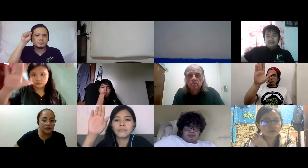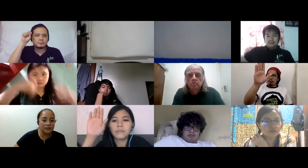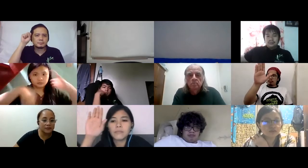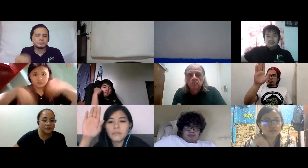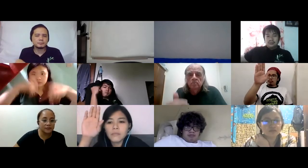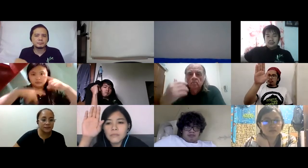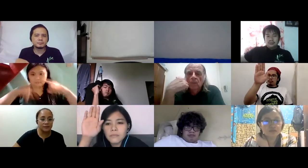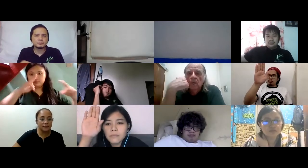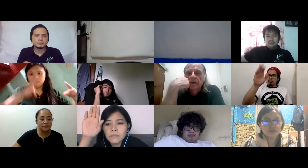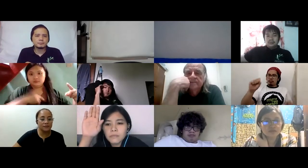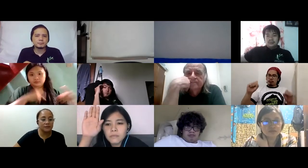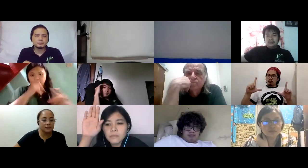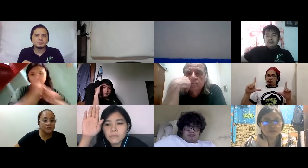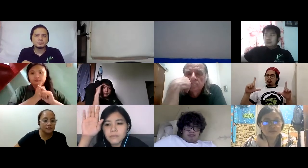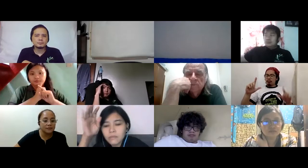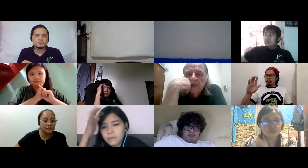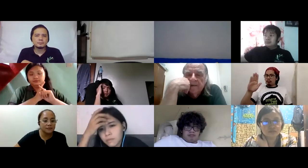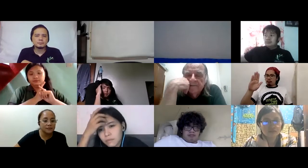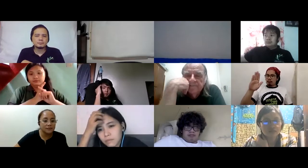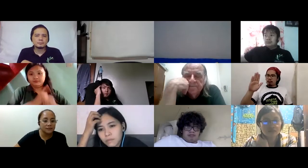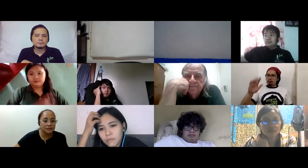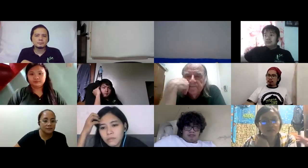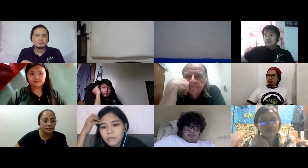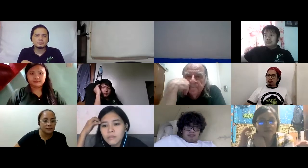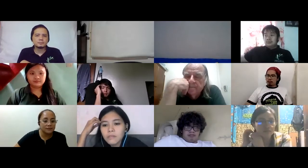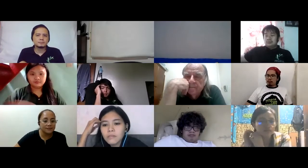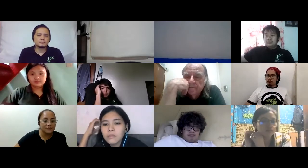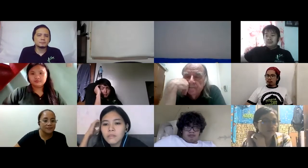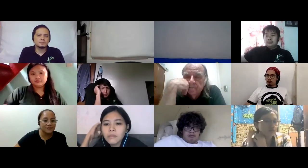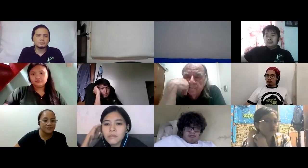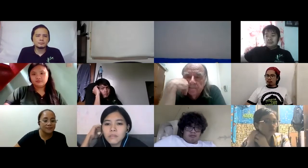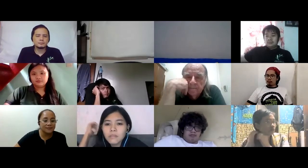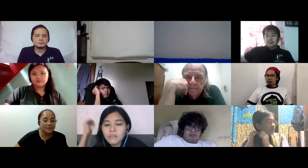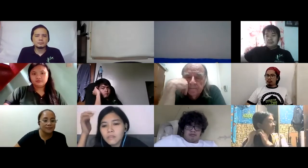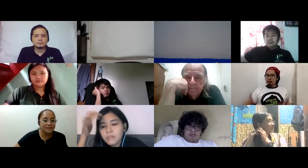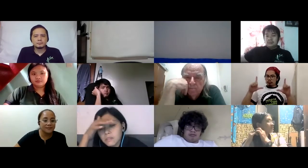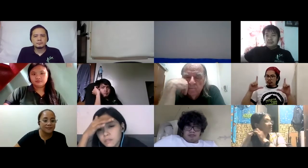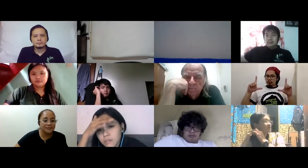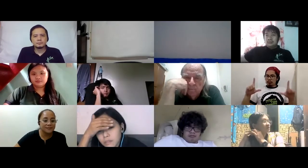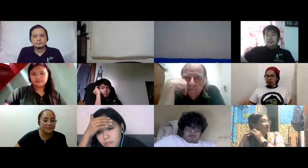Shaq. Okay. John?